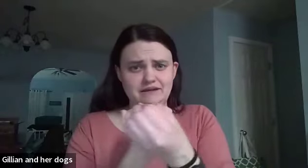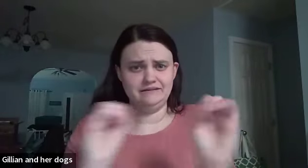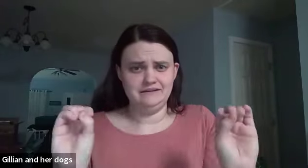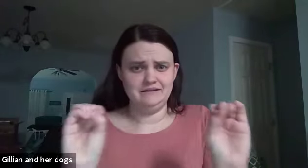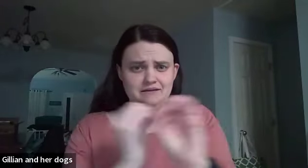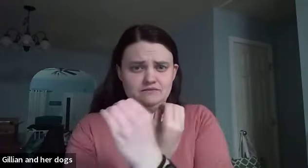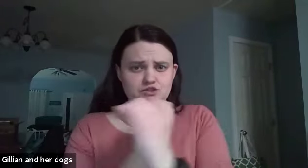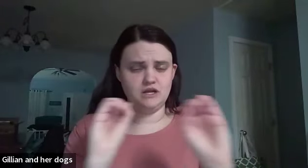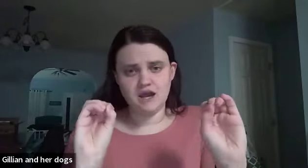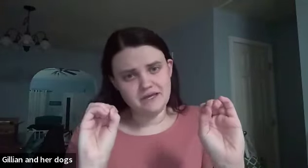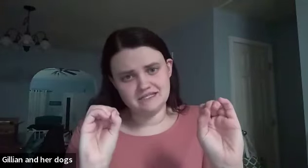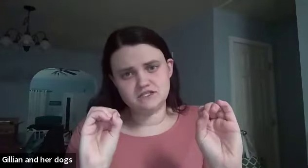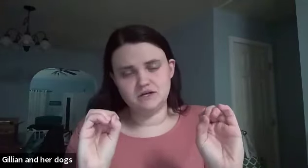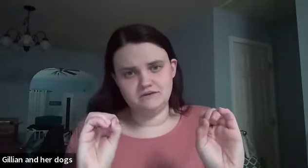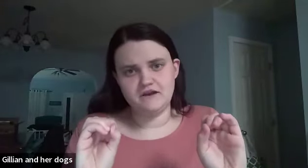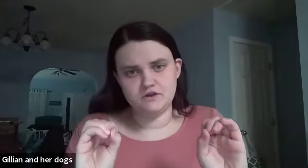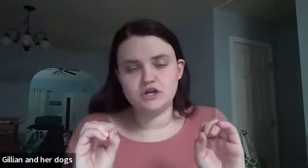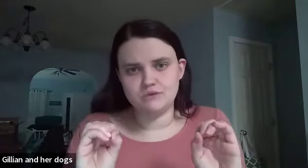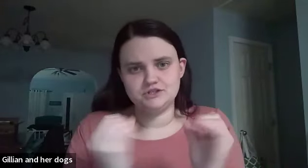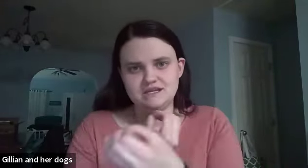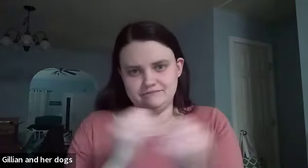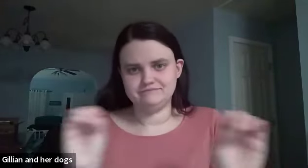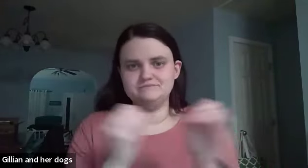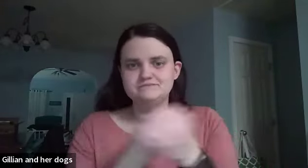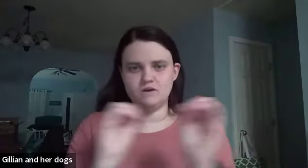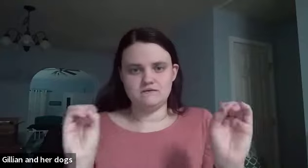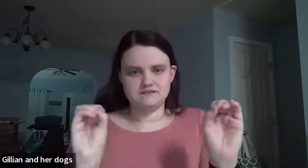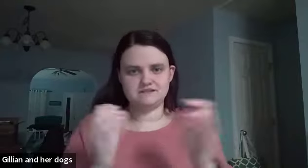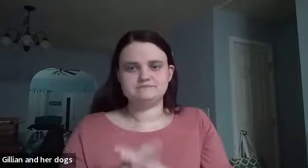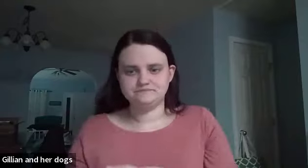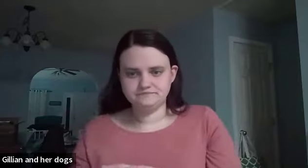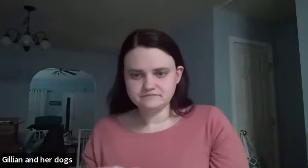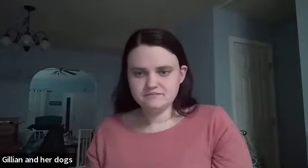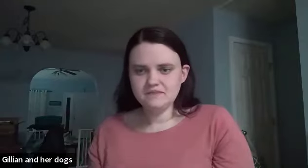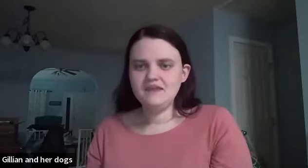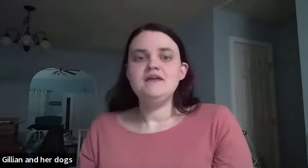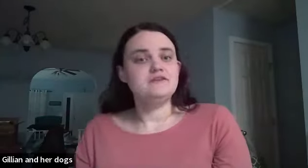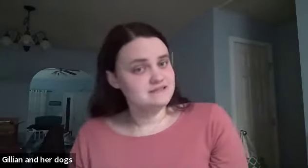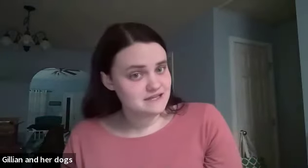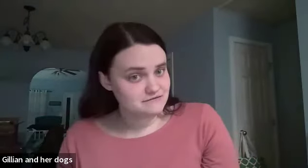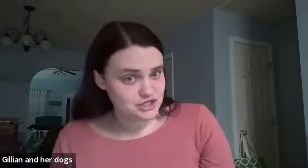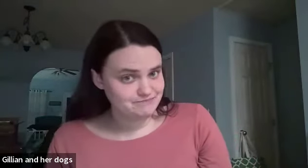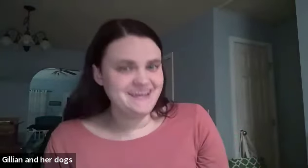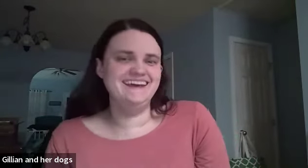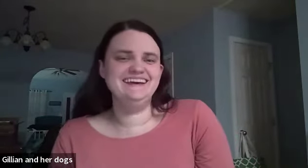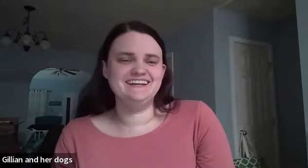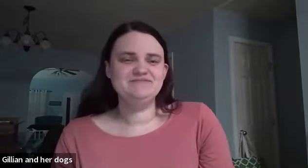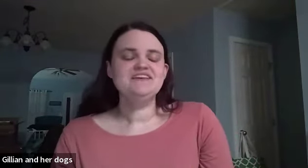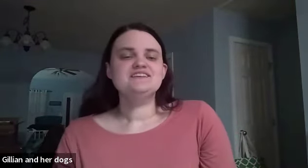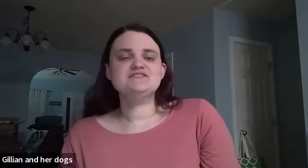like straight up, it's going to be fine. They're going to know what you're saying. Office. There is a sign for Jim. So,